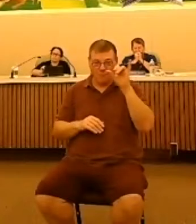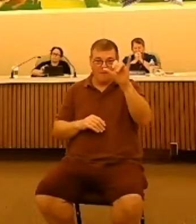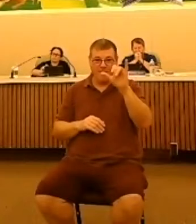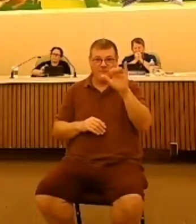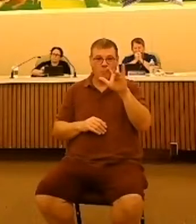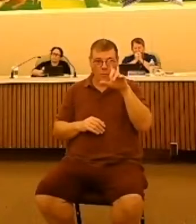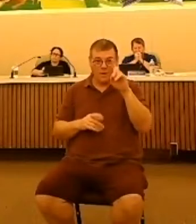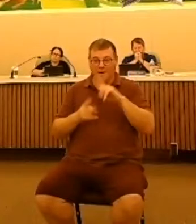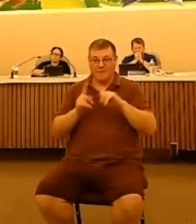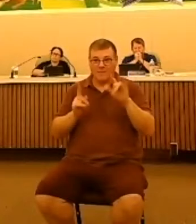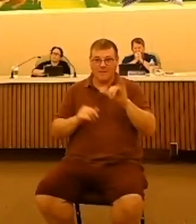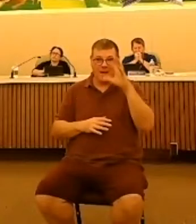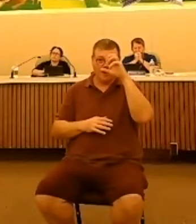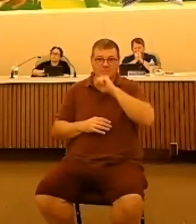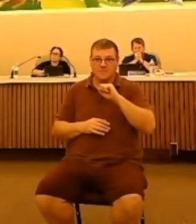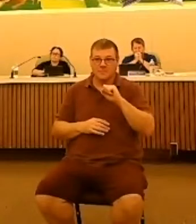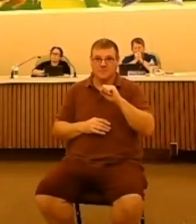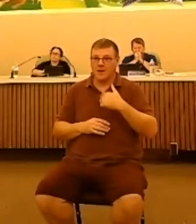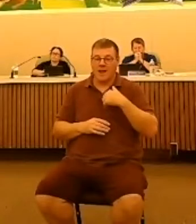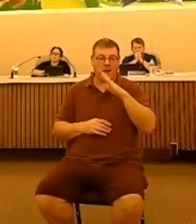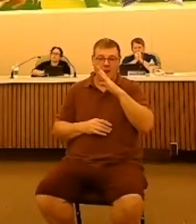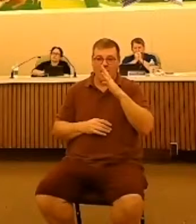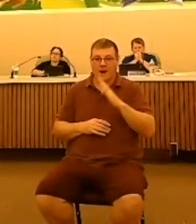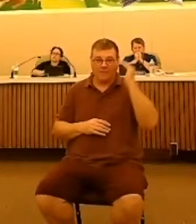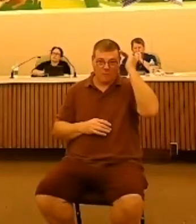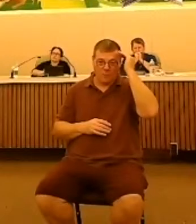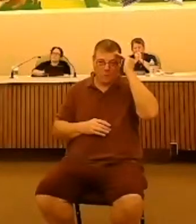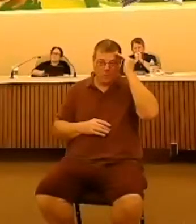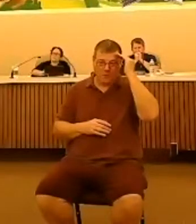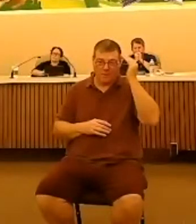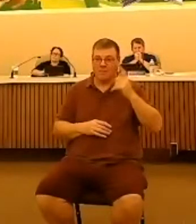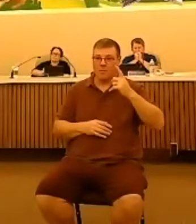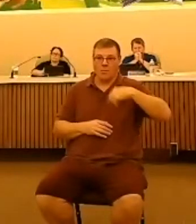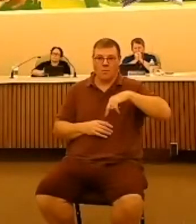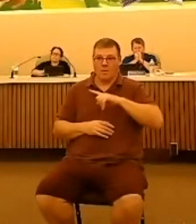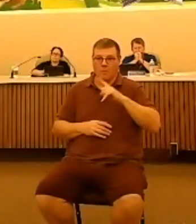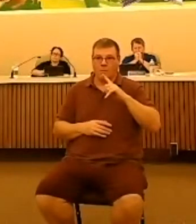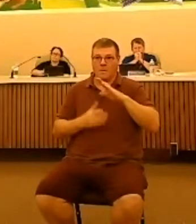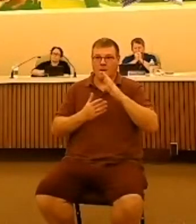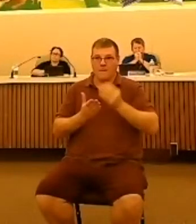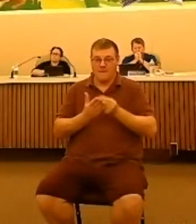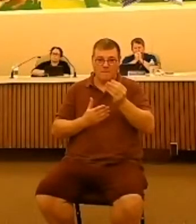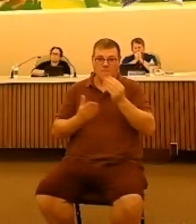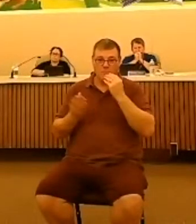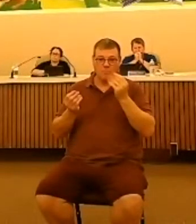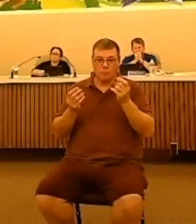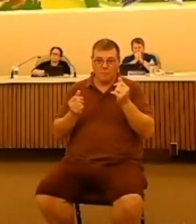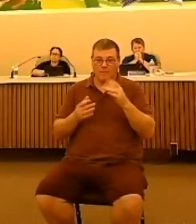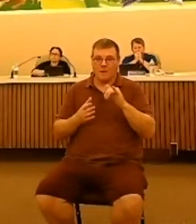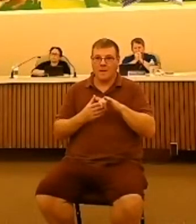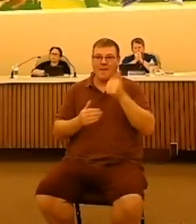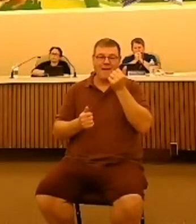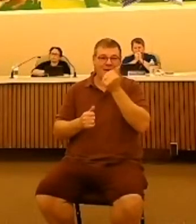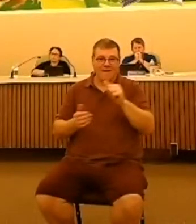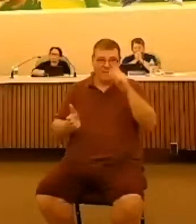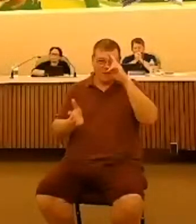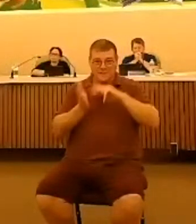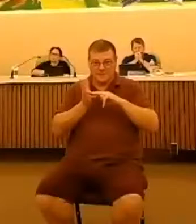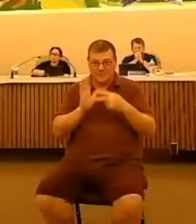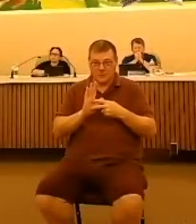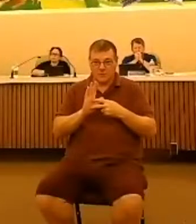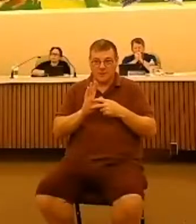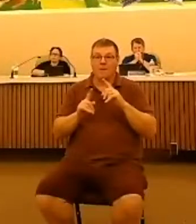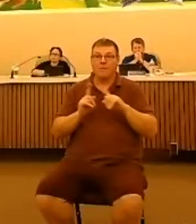was an assumption. I was never aware, we were never aware buying the property that there was ever any tension. So I